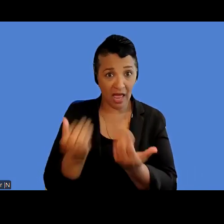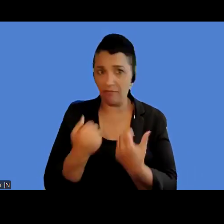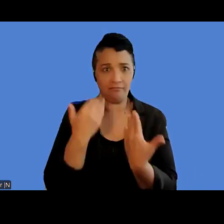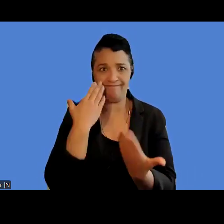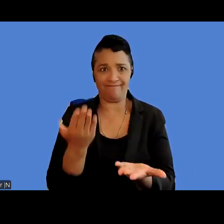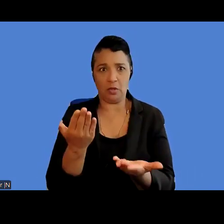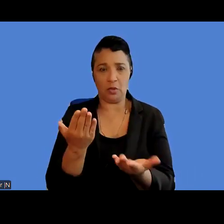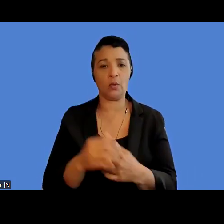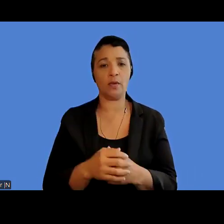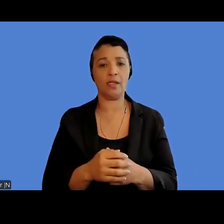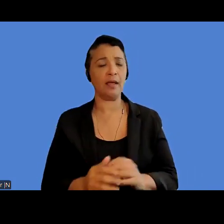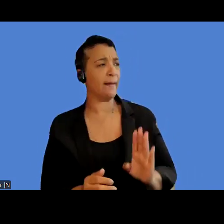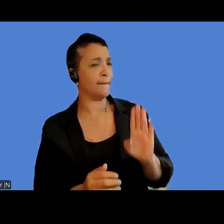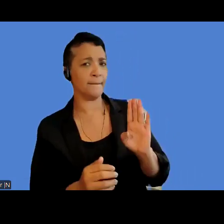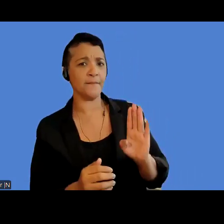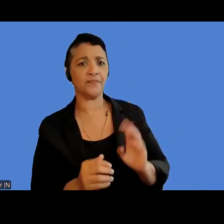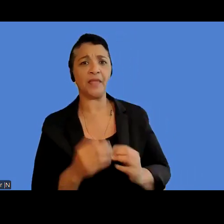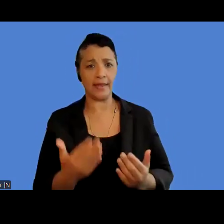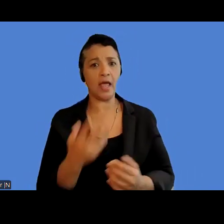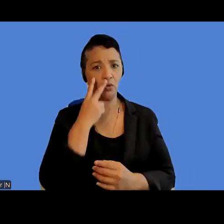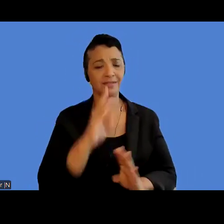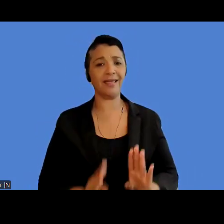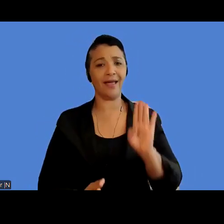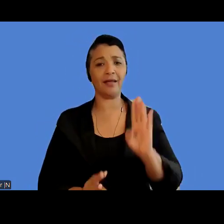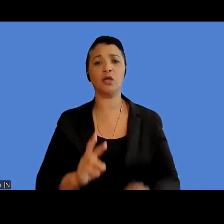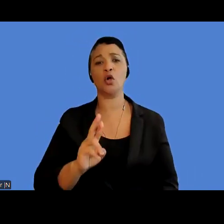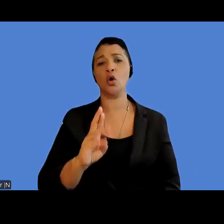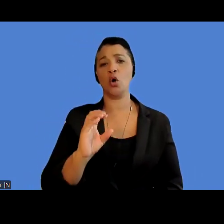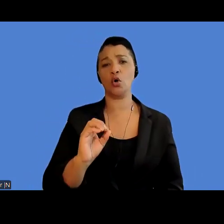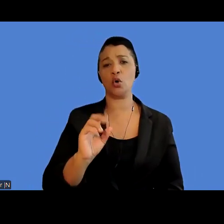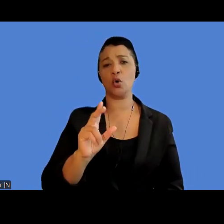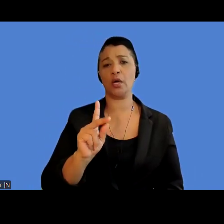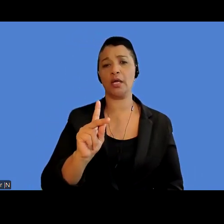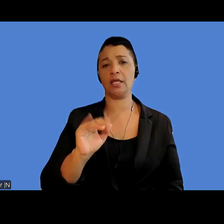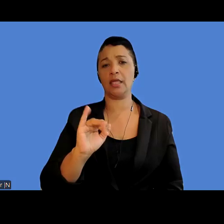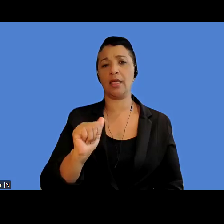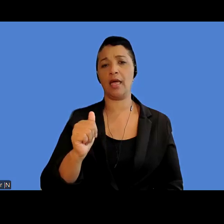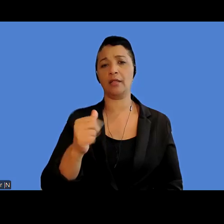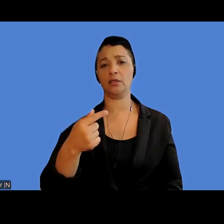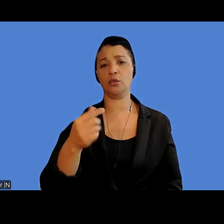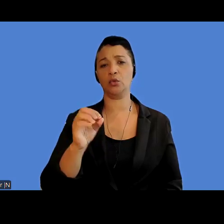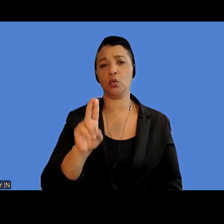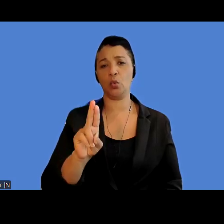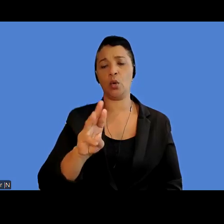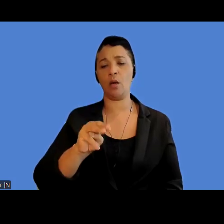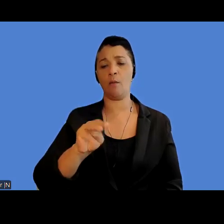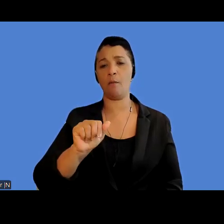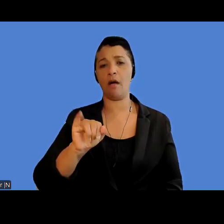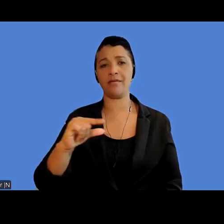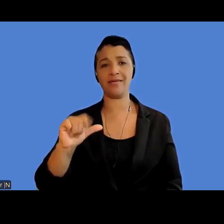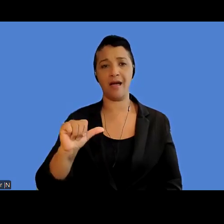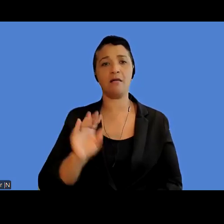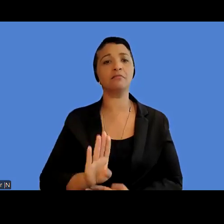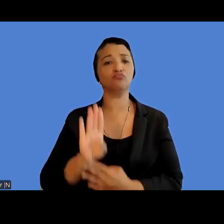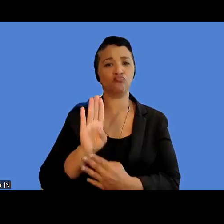I'm sorry for that. I now see a hand raised, Rosario, from Rocchiatu.